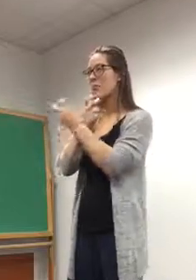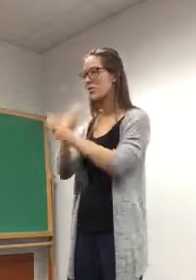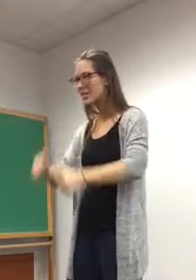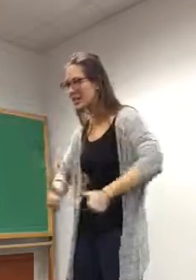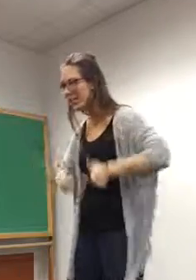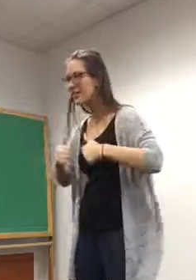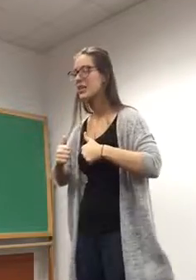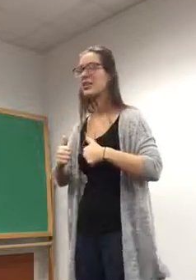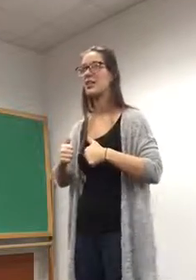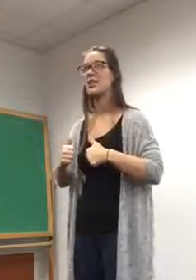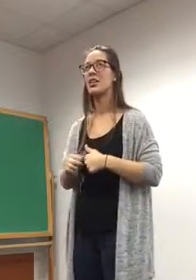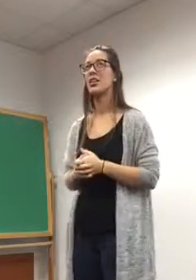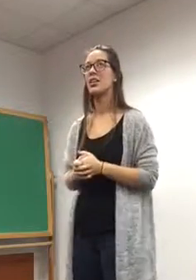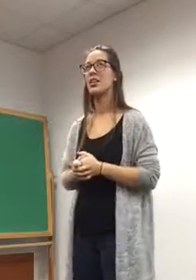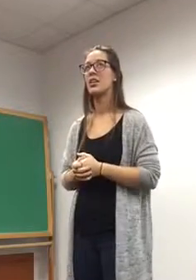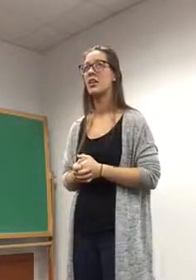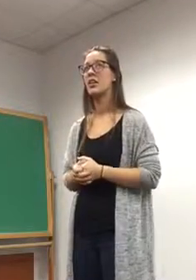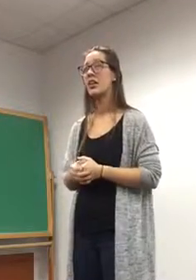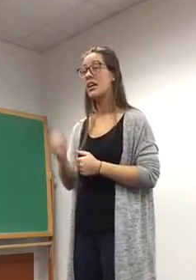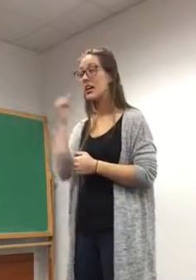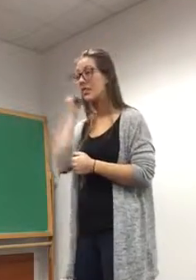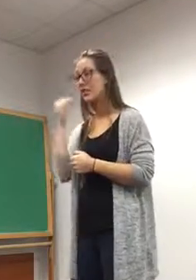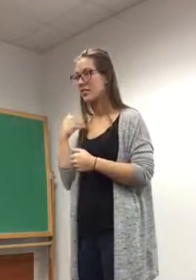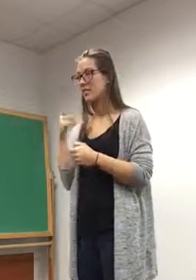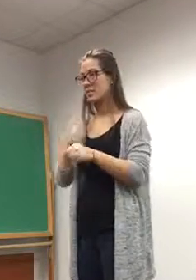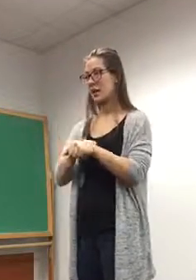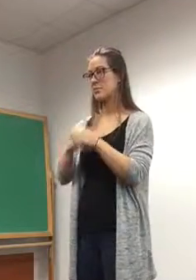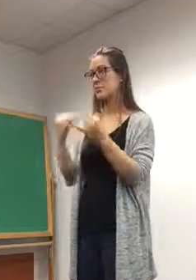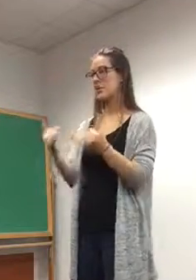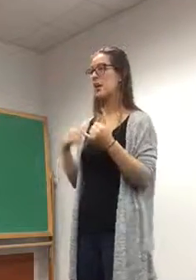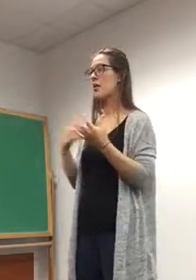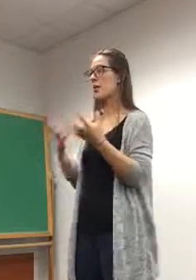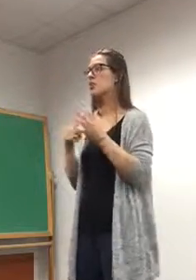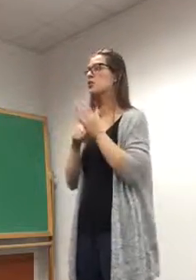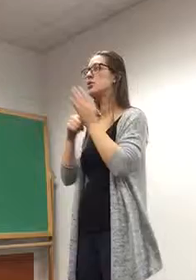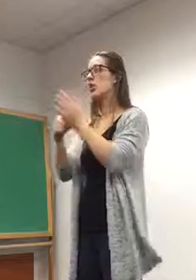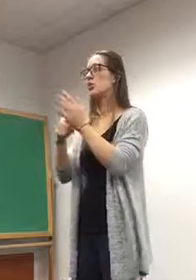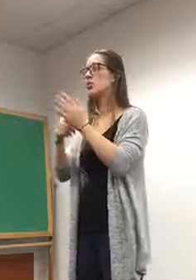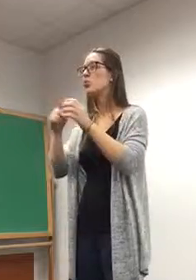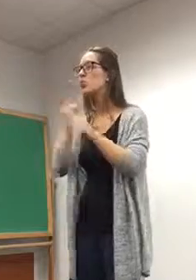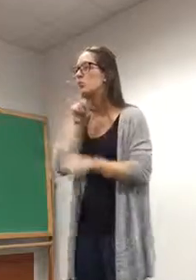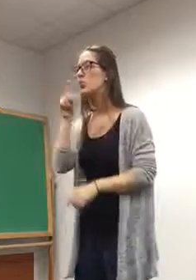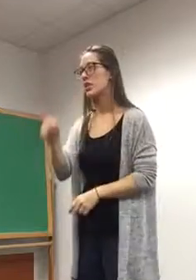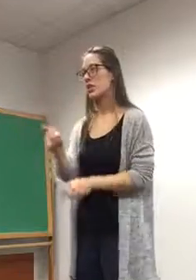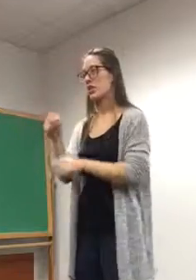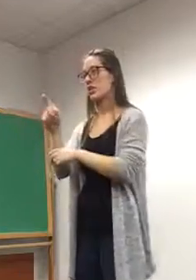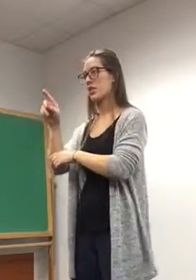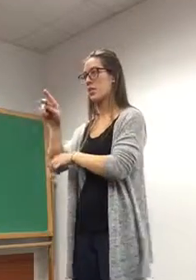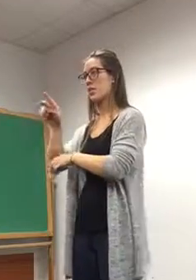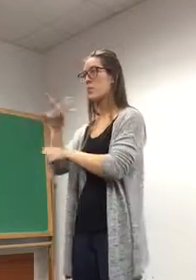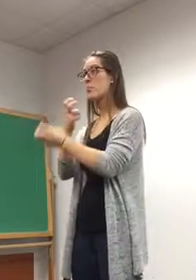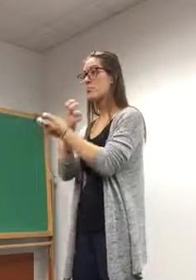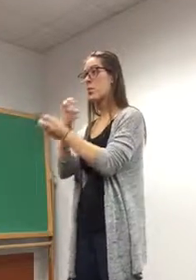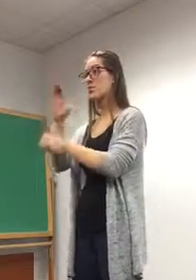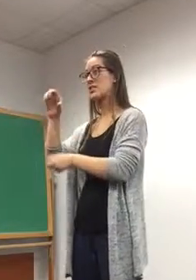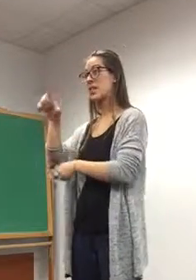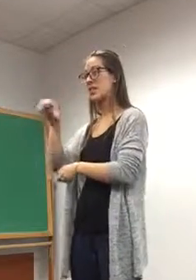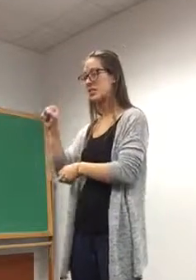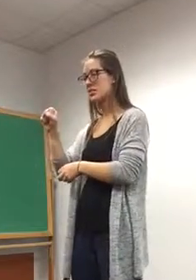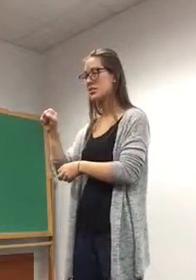have time, I have some slides already for you guys to see some actual bone cells. But bone cells are living because we know the bones grow, don't they? We